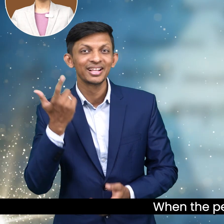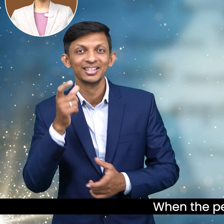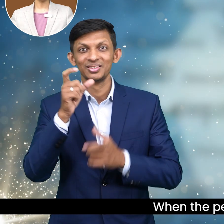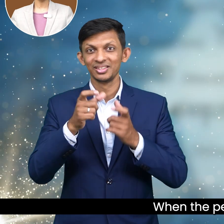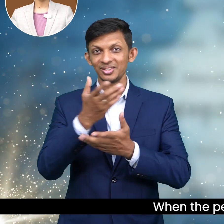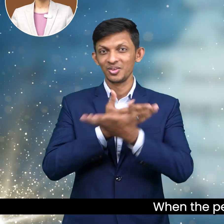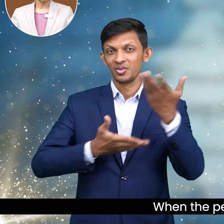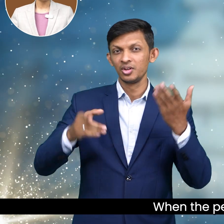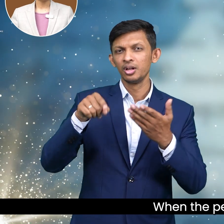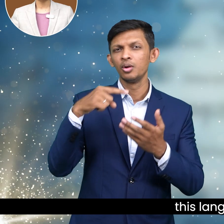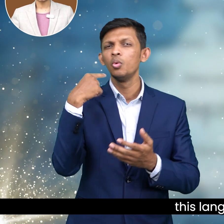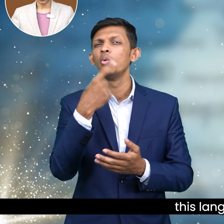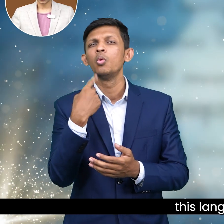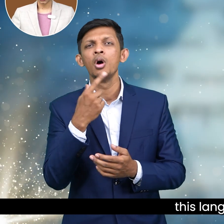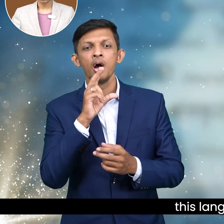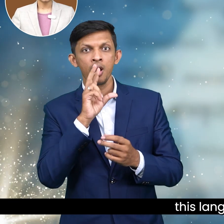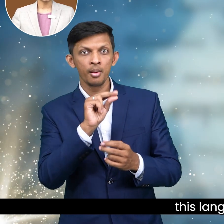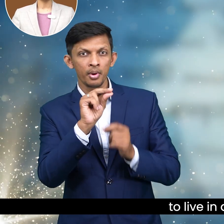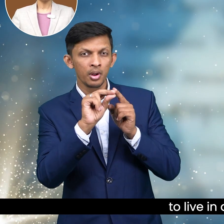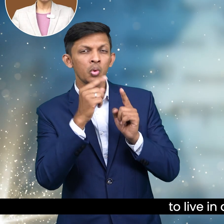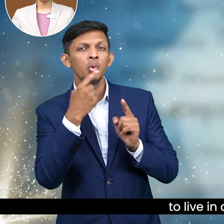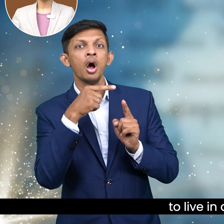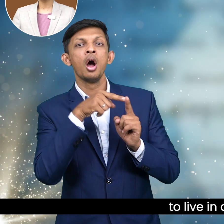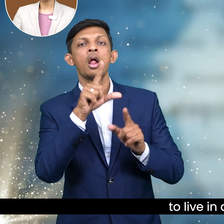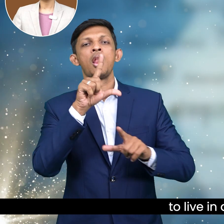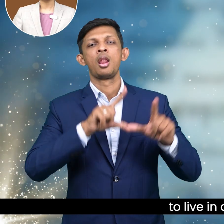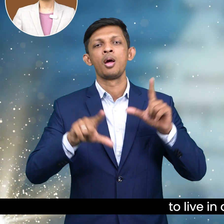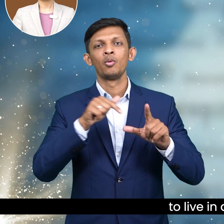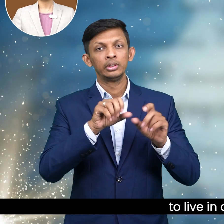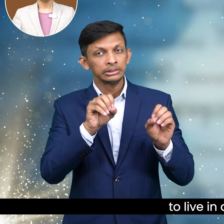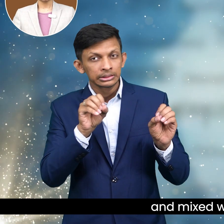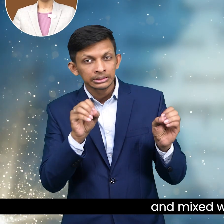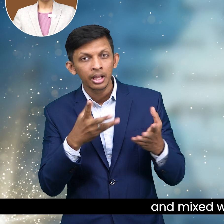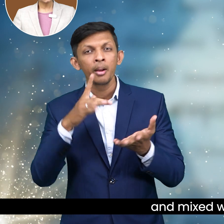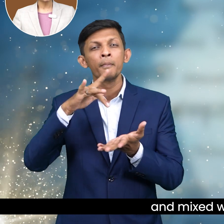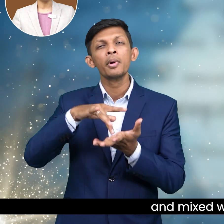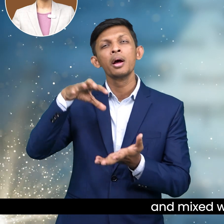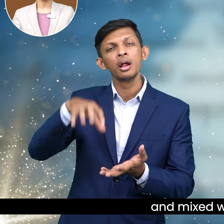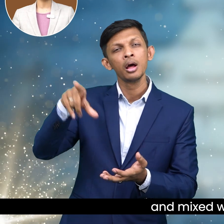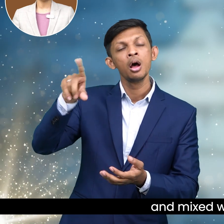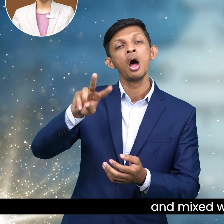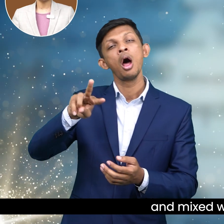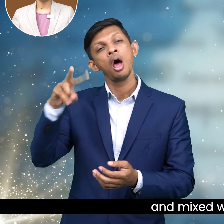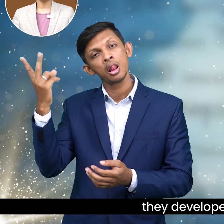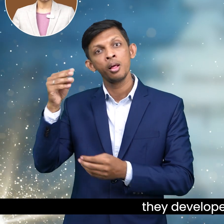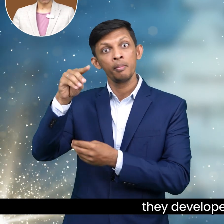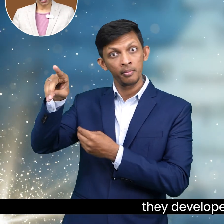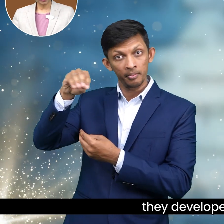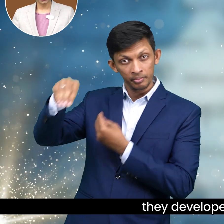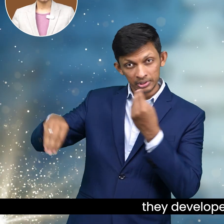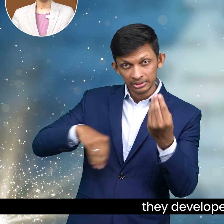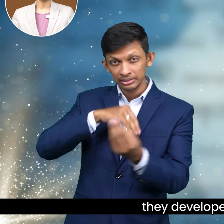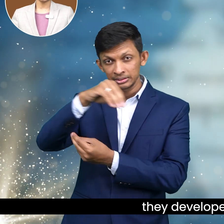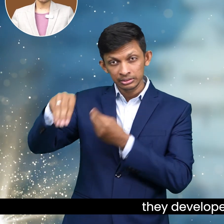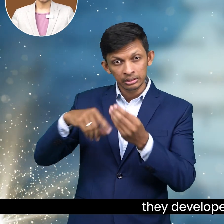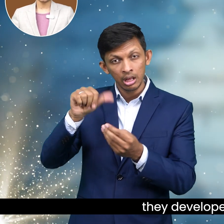When the people who spoke this language began to live in distant places and mixed with other people, they